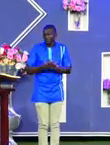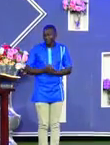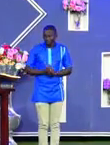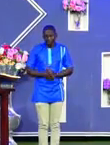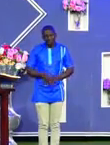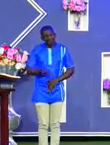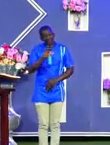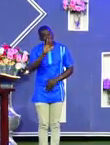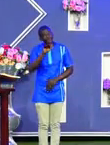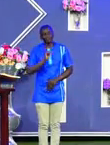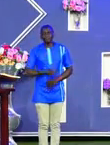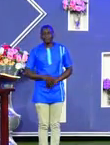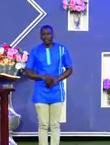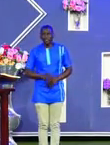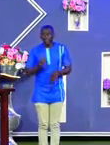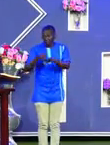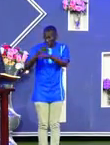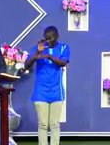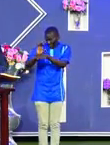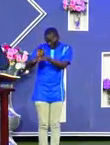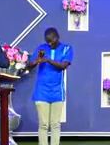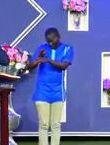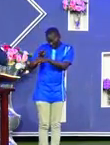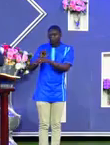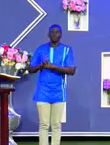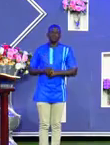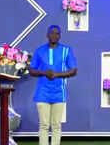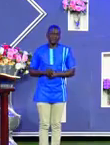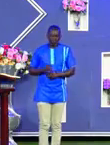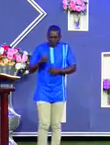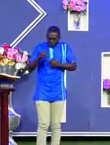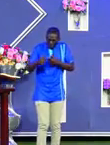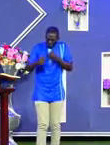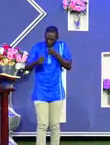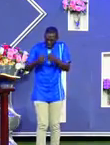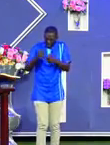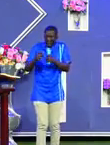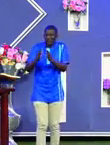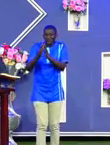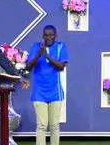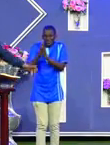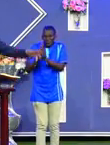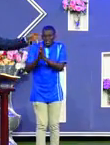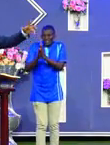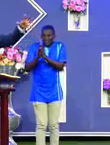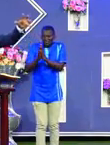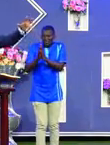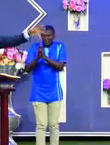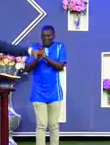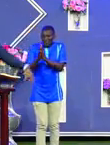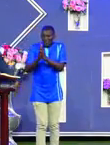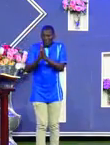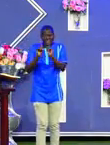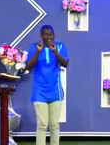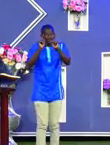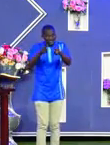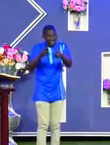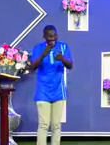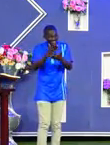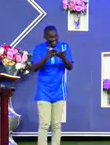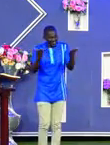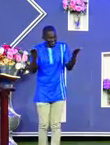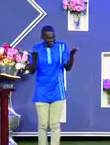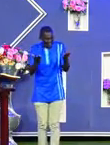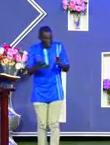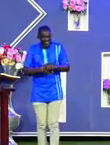yagenda maaso. When the church went forth. N'okusaba okwo. Continued in that prayer. Kulina we kwatuuka. A time